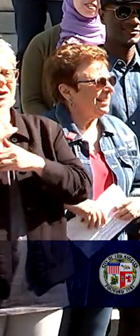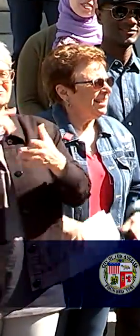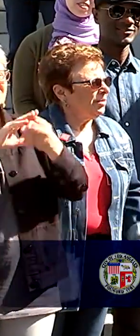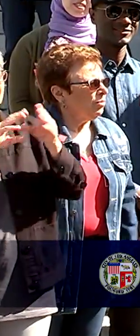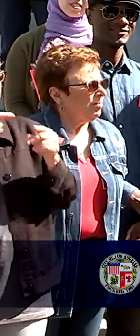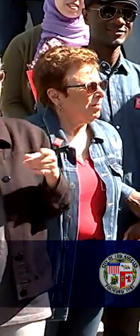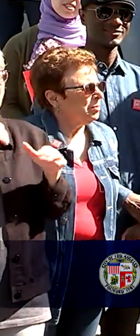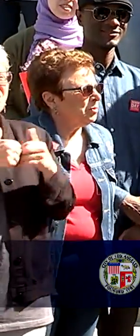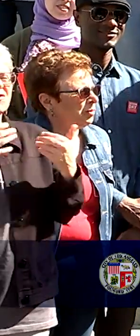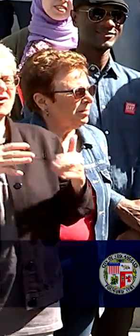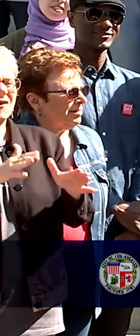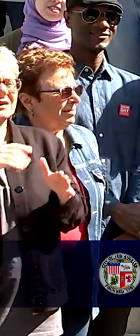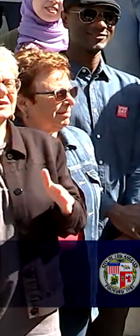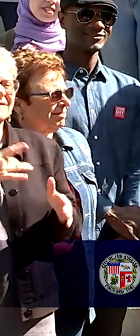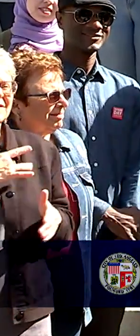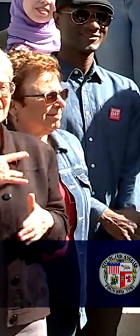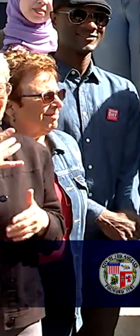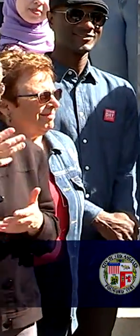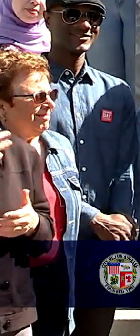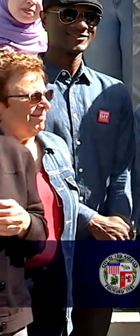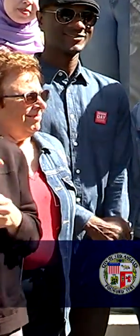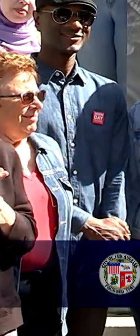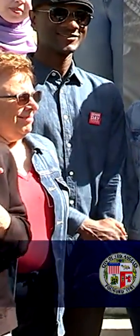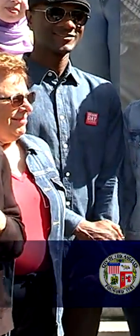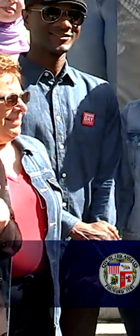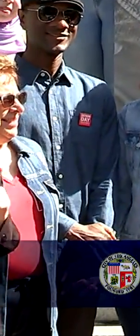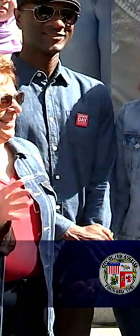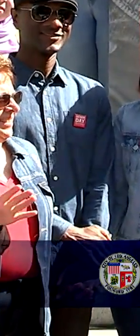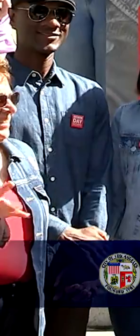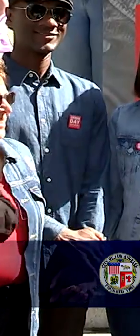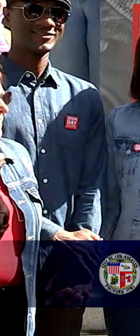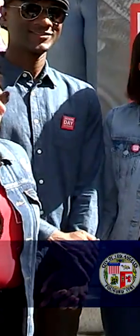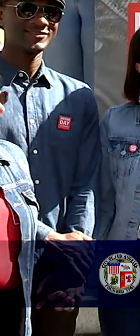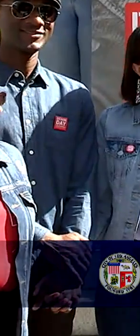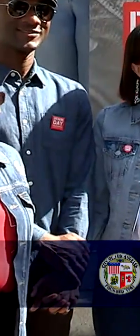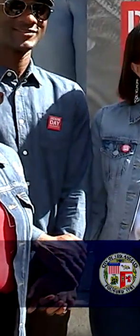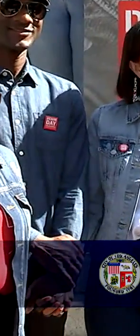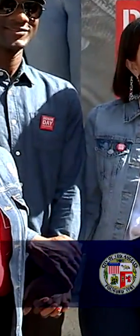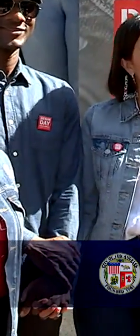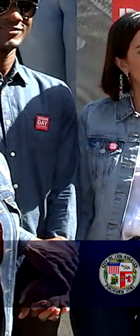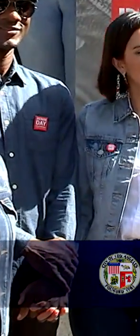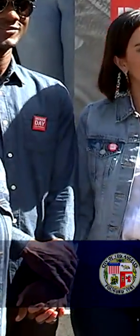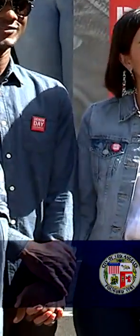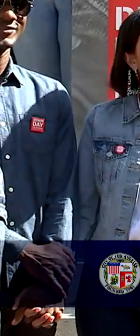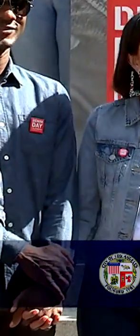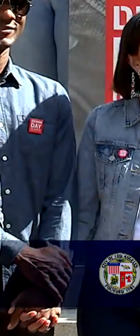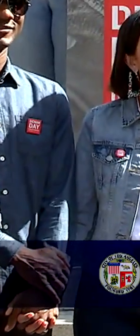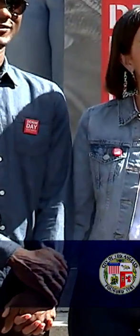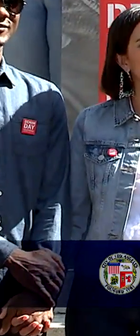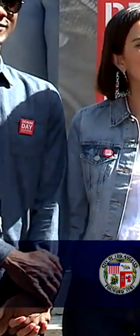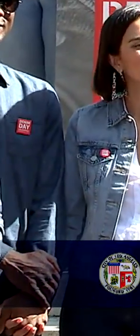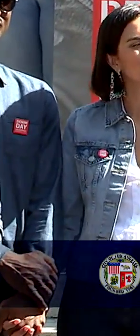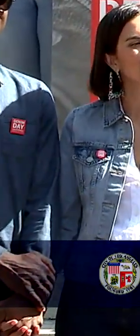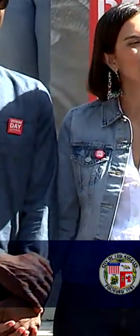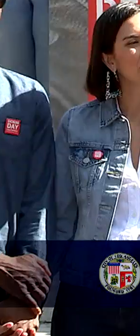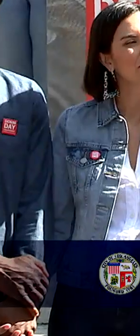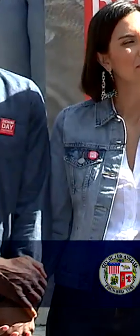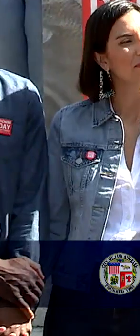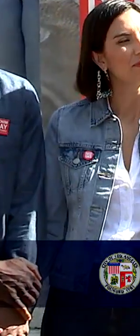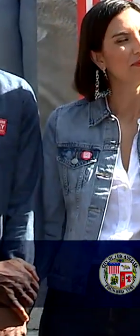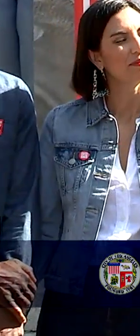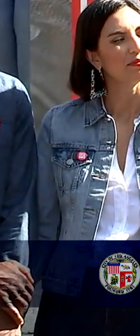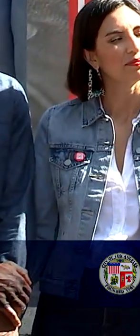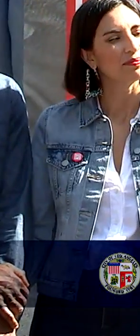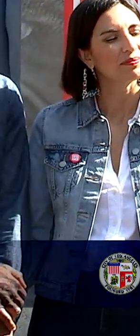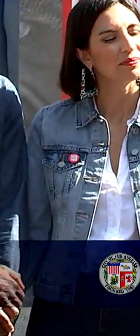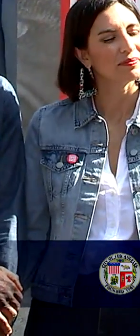her just how nervous I was feeling, but it was like a different type of nervous. I'm an actress, I speak a lot, but there was something kind of